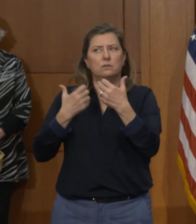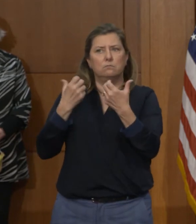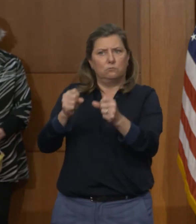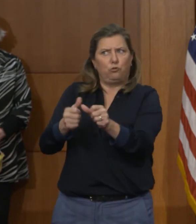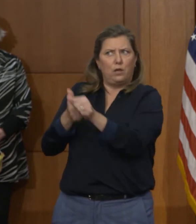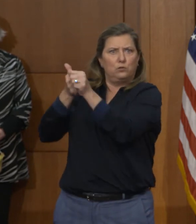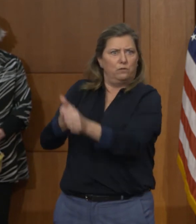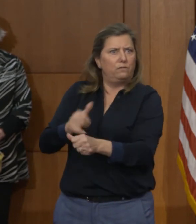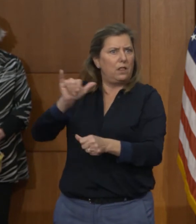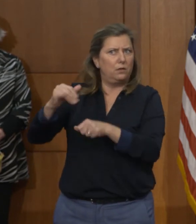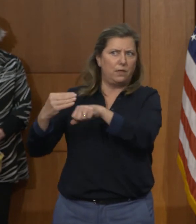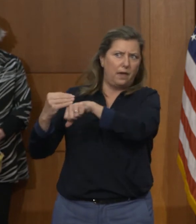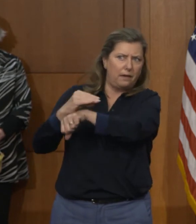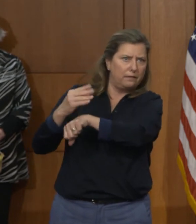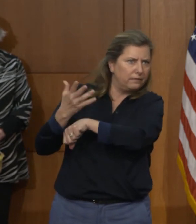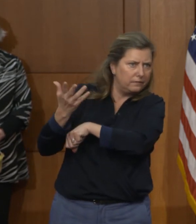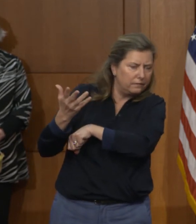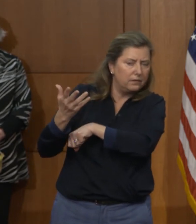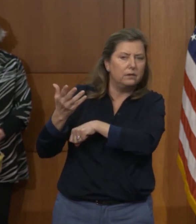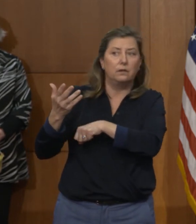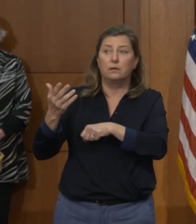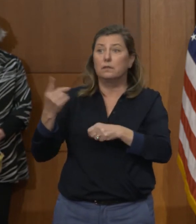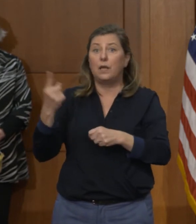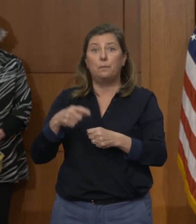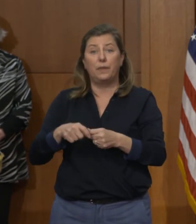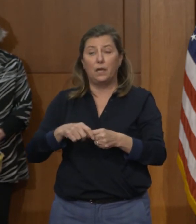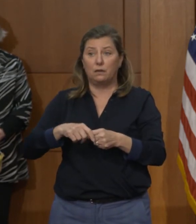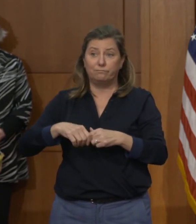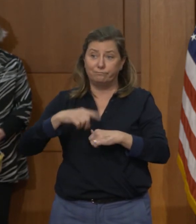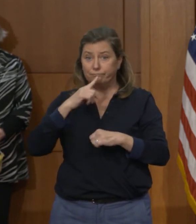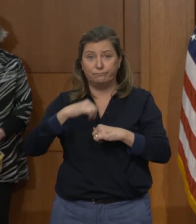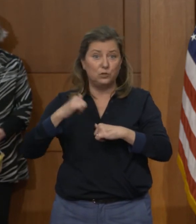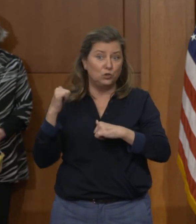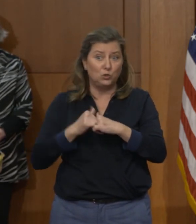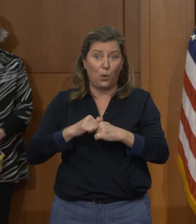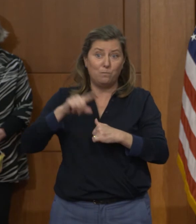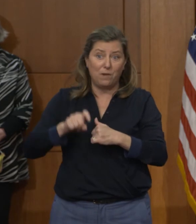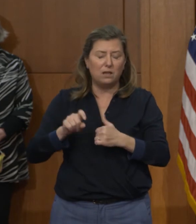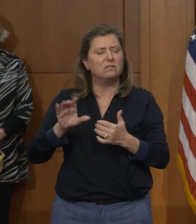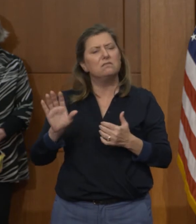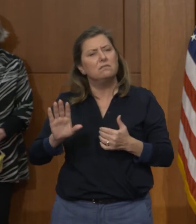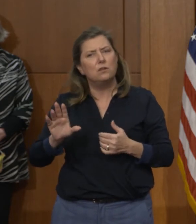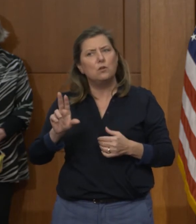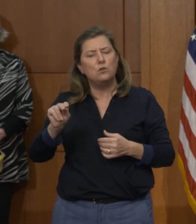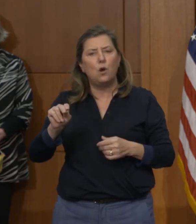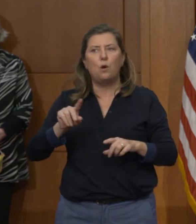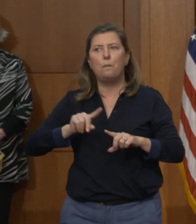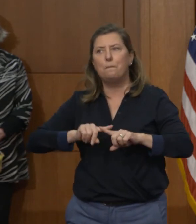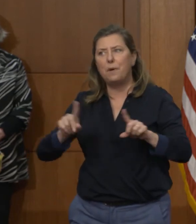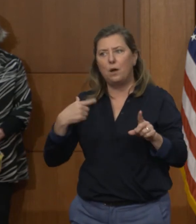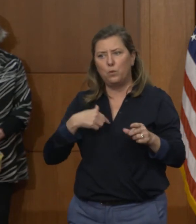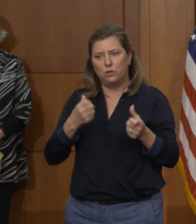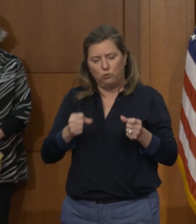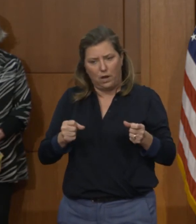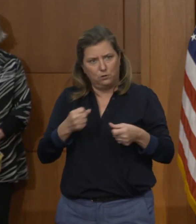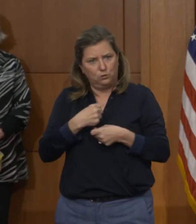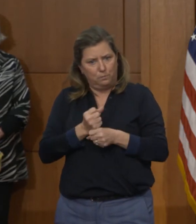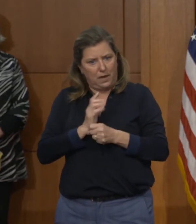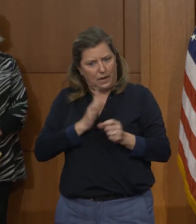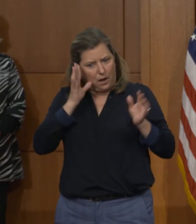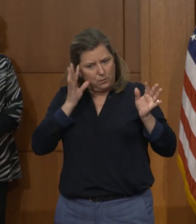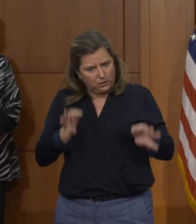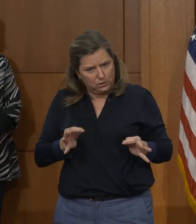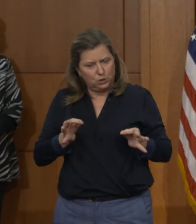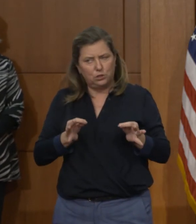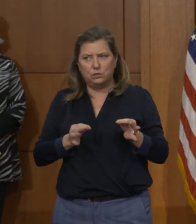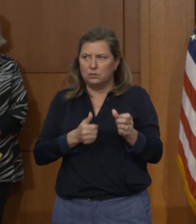by. Obviously, nothing is written in stone, but we have really been trying to make our decisions